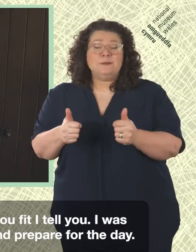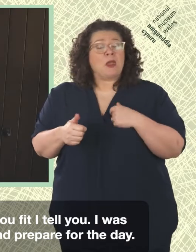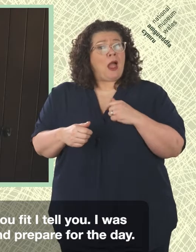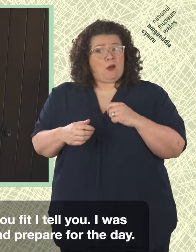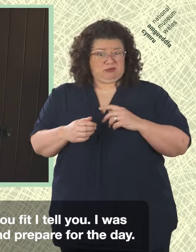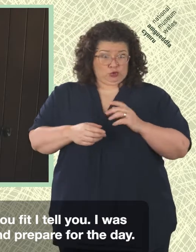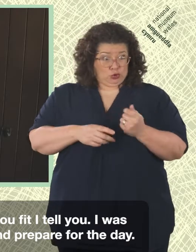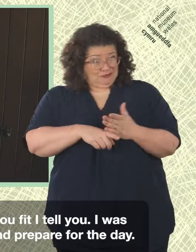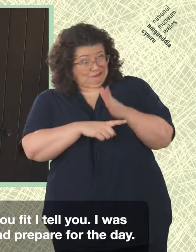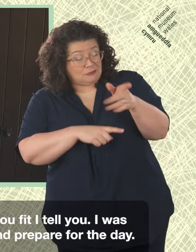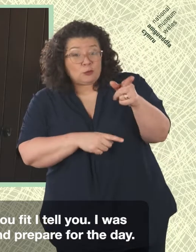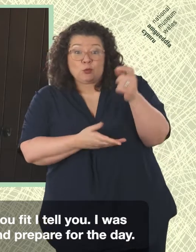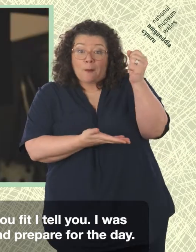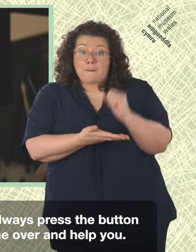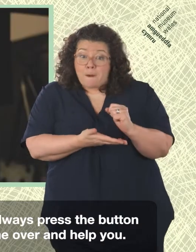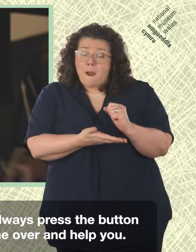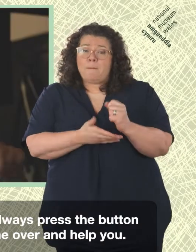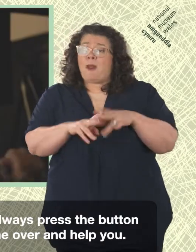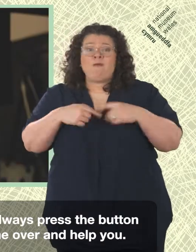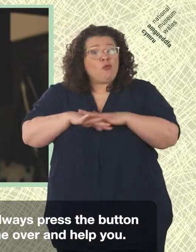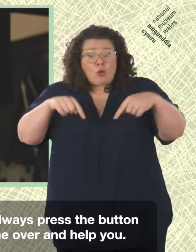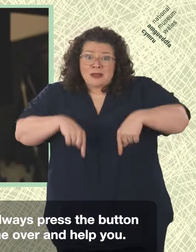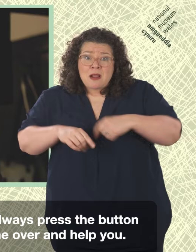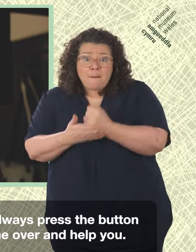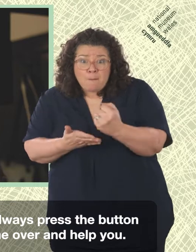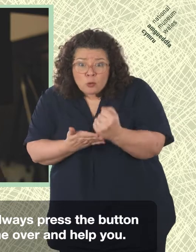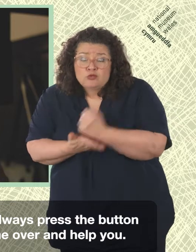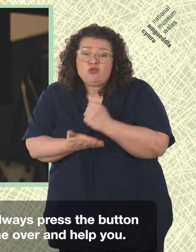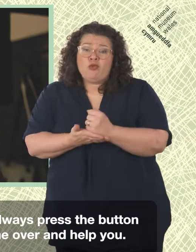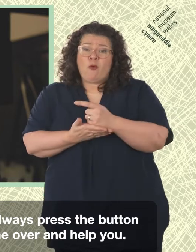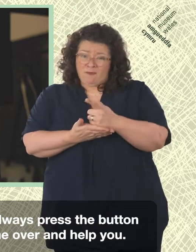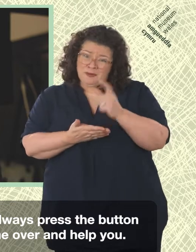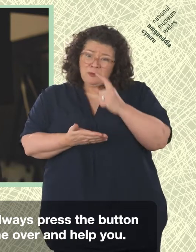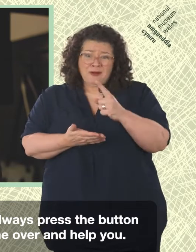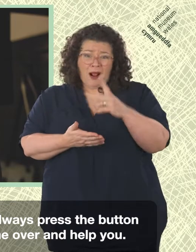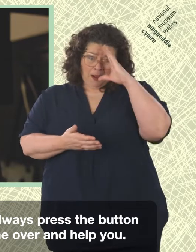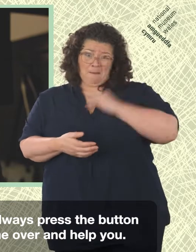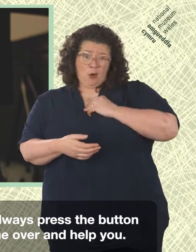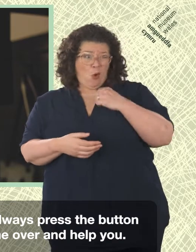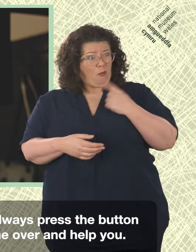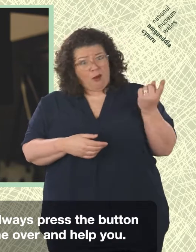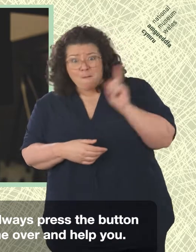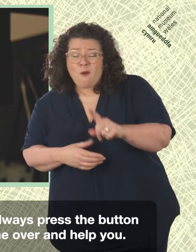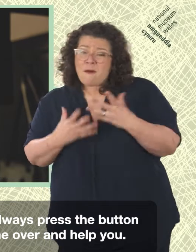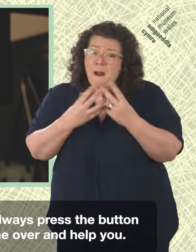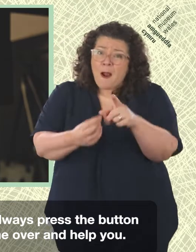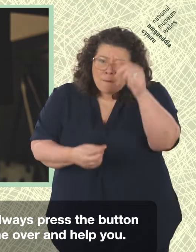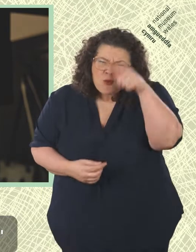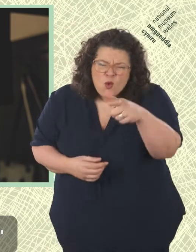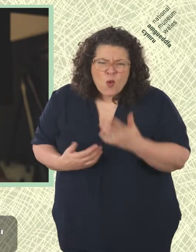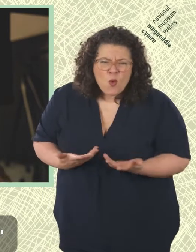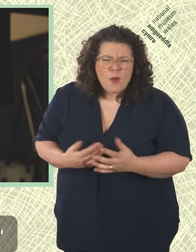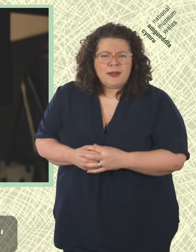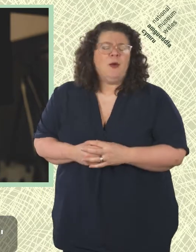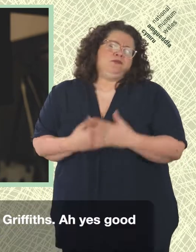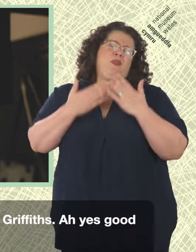I was just about to go over to the lamb and prepare for the day. If I'm not in the post office, you can always press the button and I'll be more than happy to come over and help you.